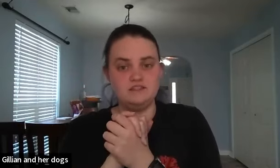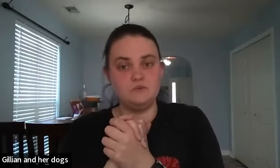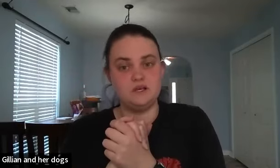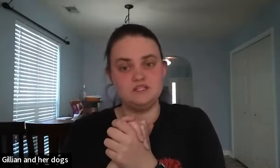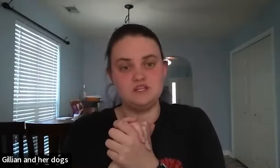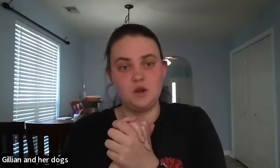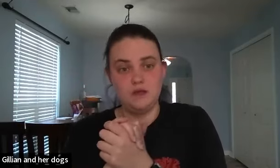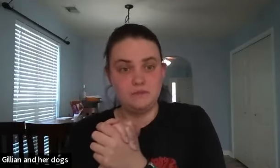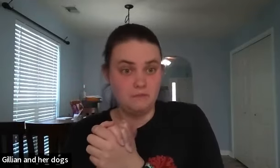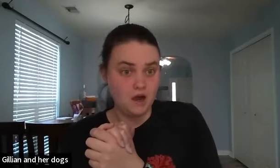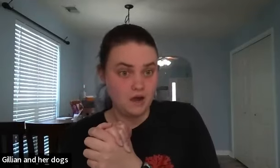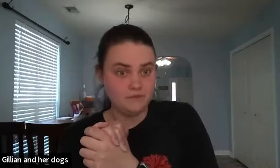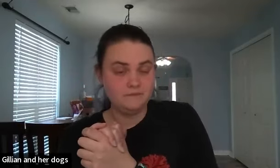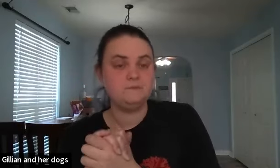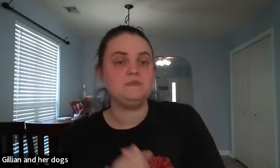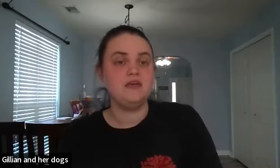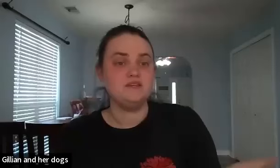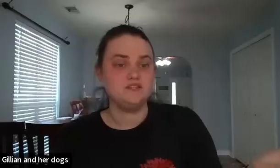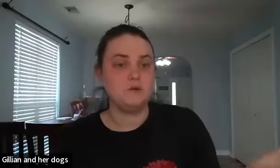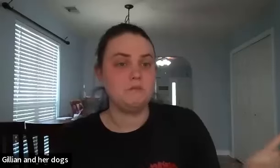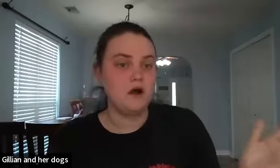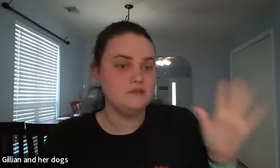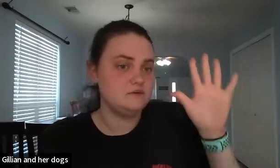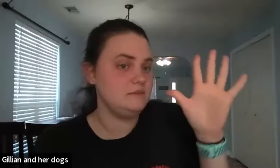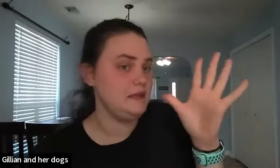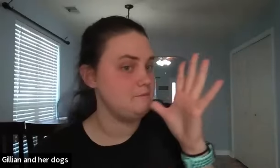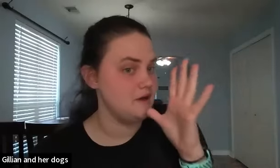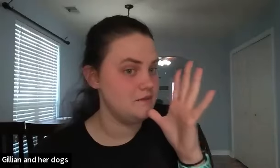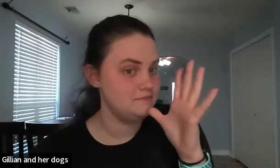so we're going to start with mom. So mom is going to be mom.